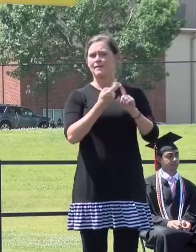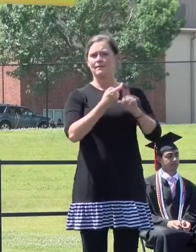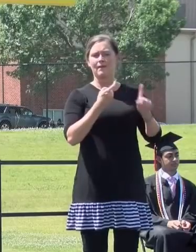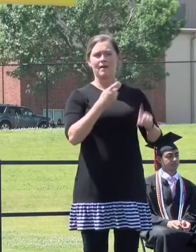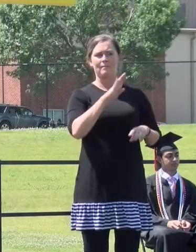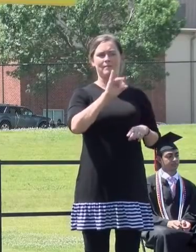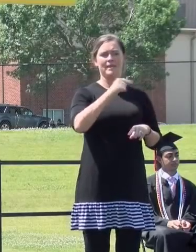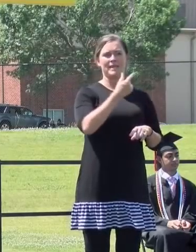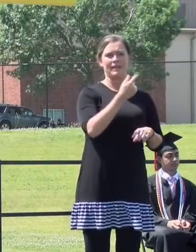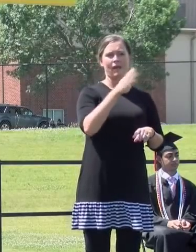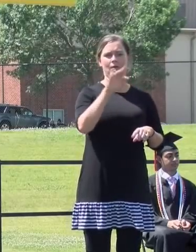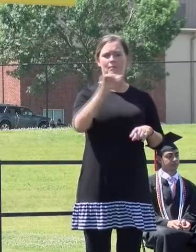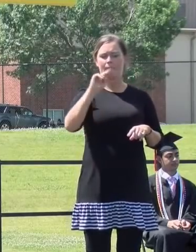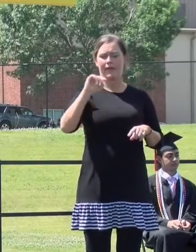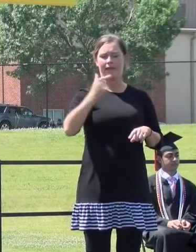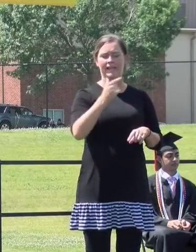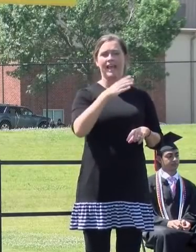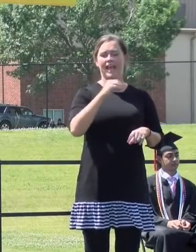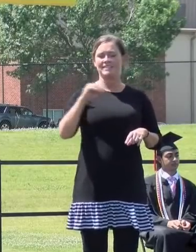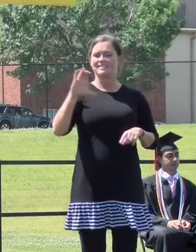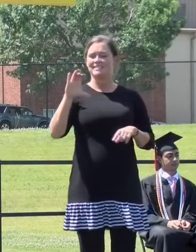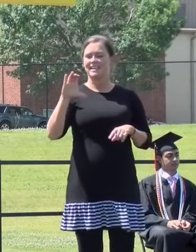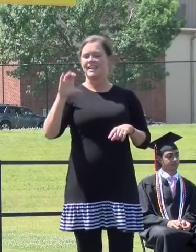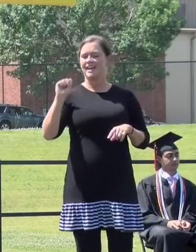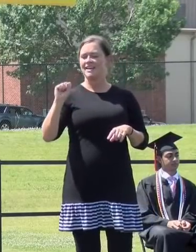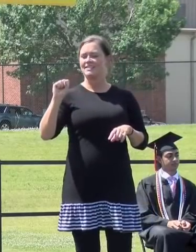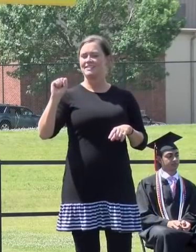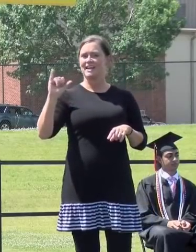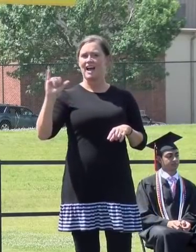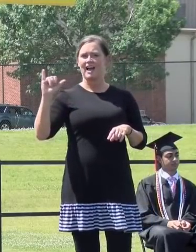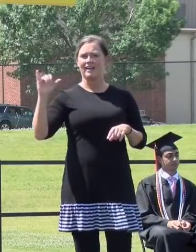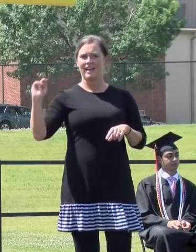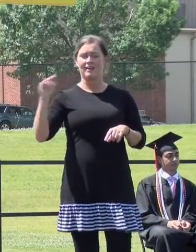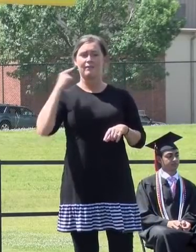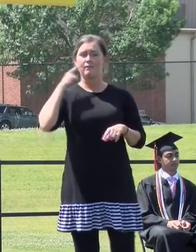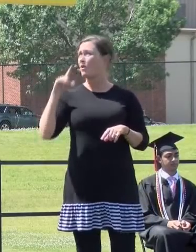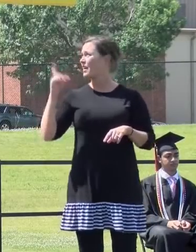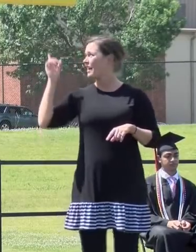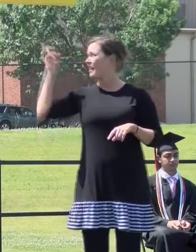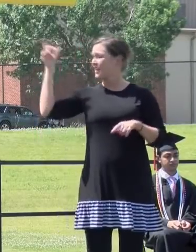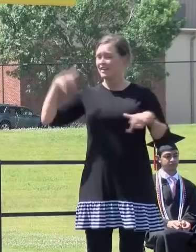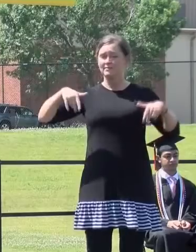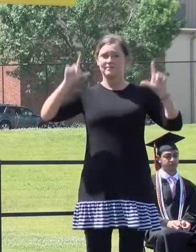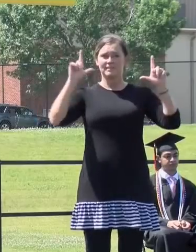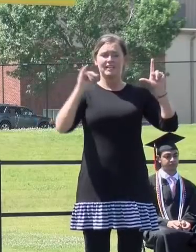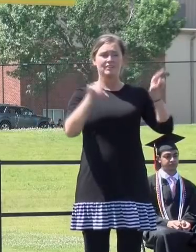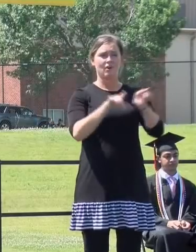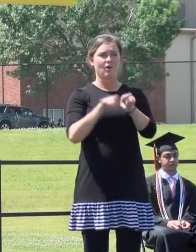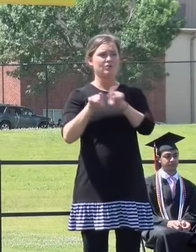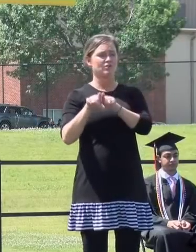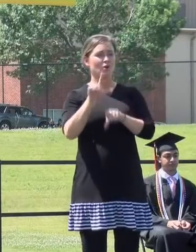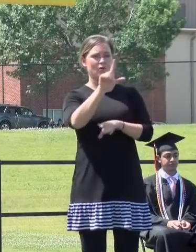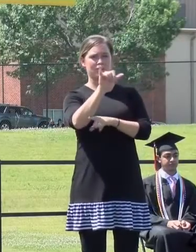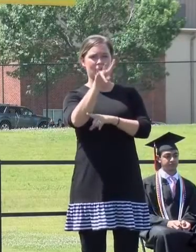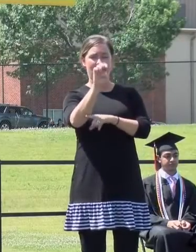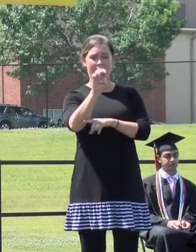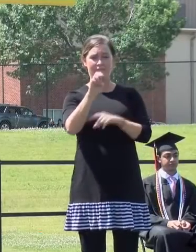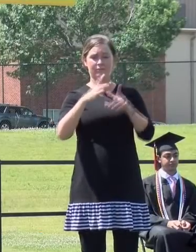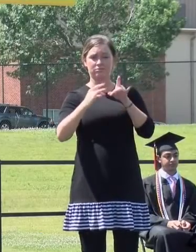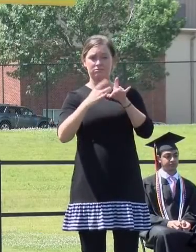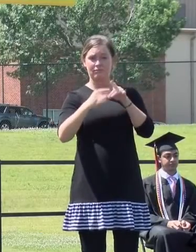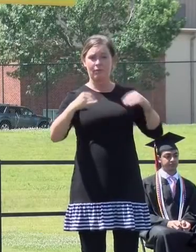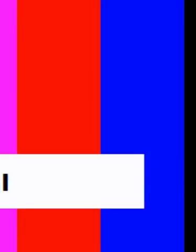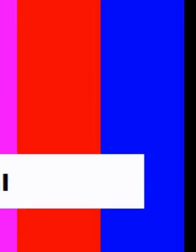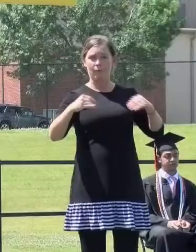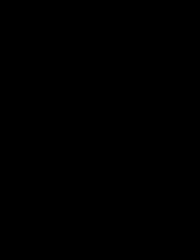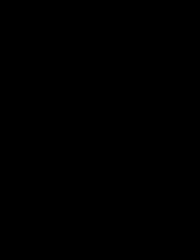Bang and CISN for creating the video slideshow and providing the live stream so those who aren't able to